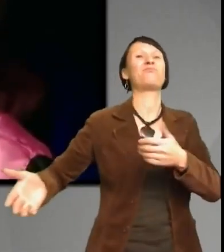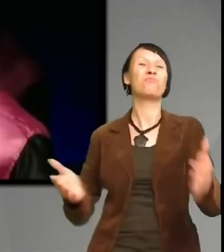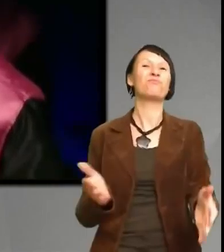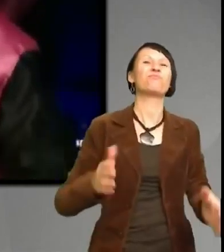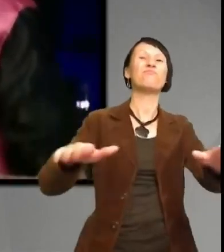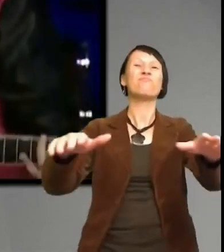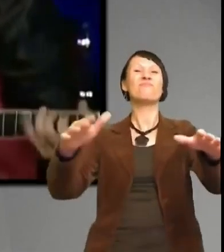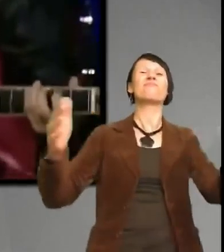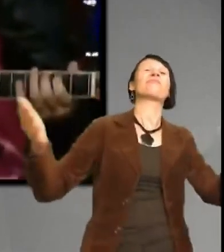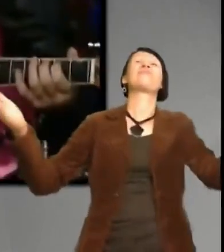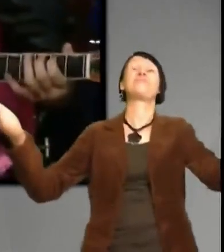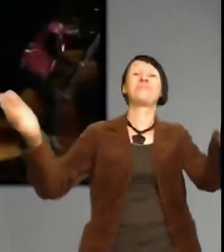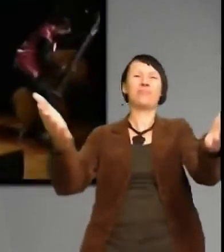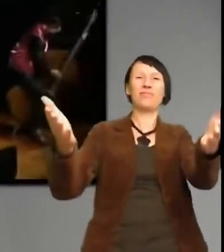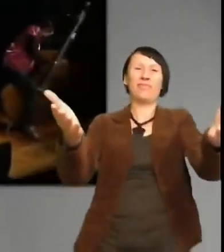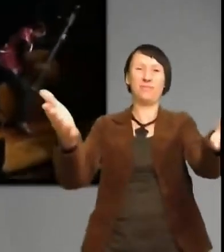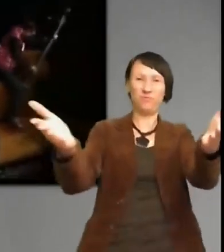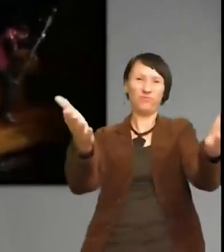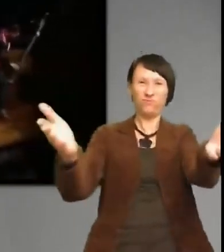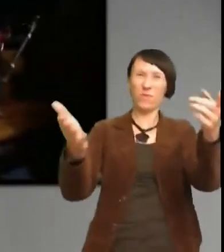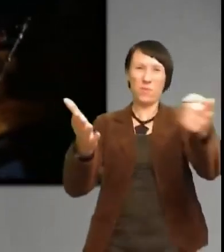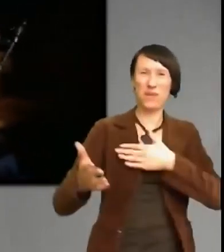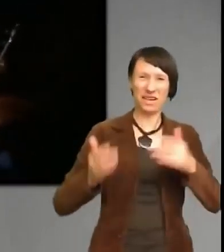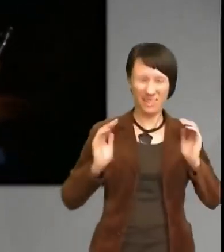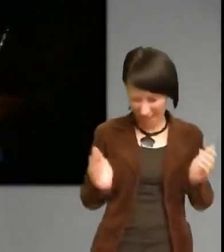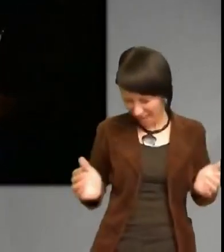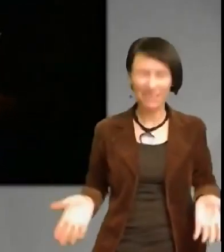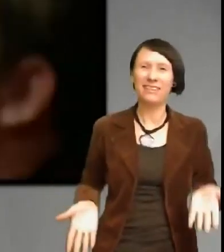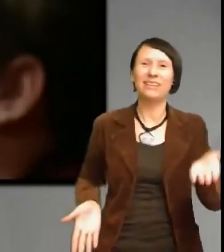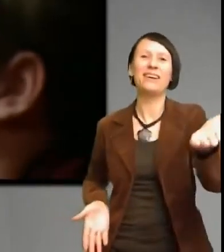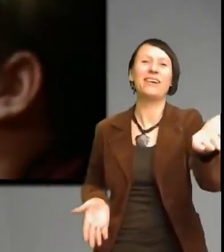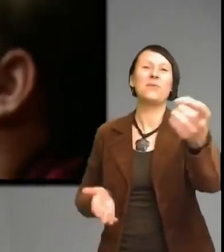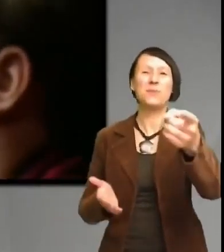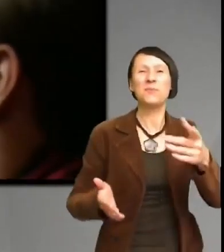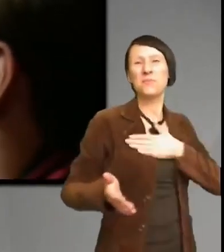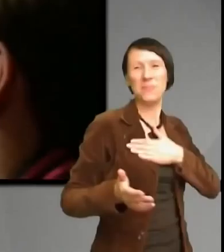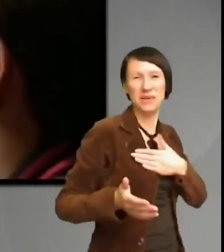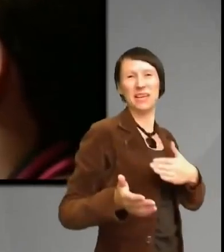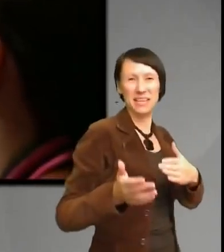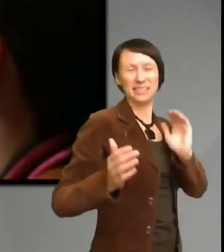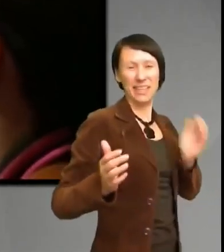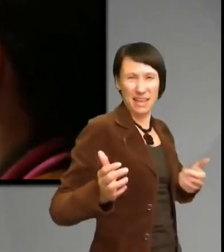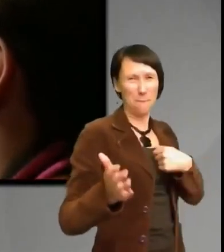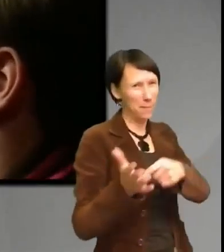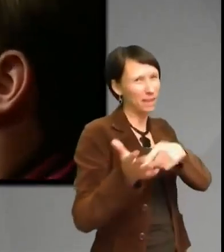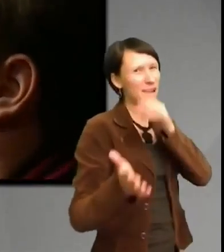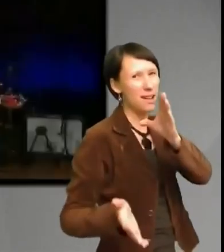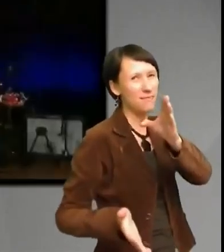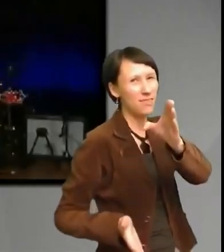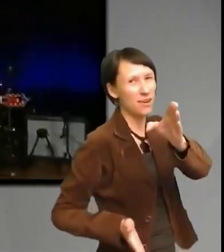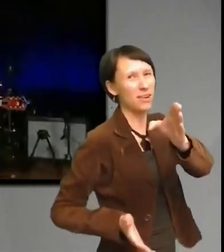I'm singing Bebop-a-lula, she's my baby. Bebop-a-lula, I don't mean a